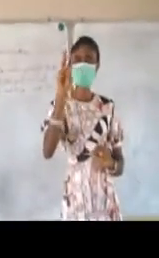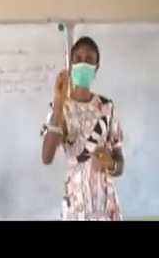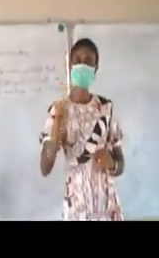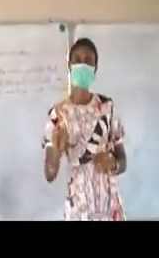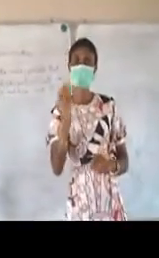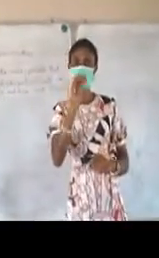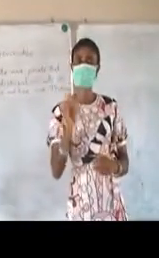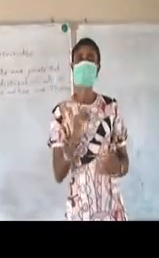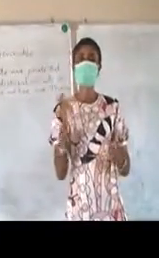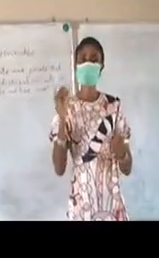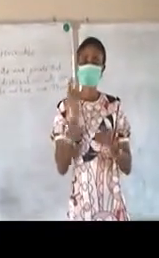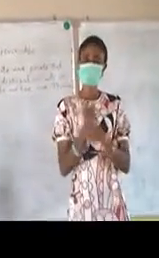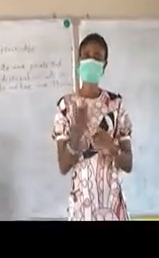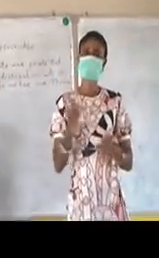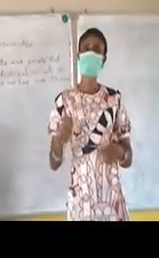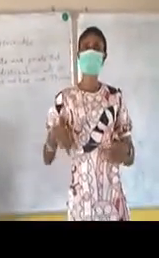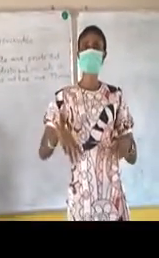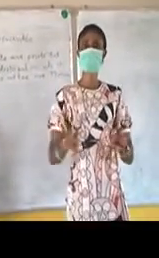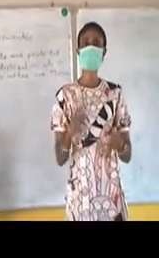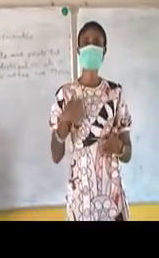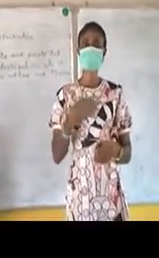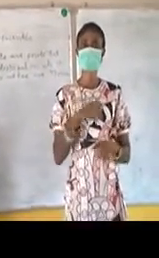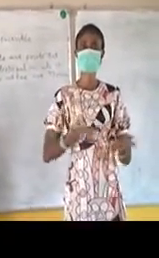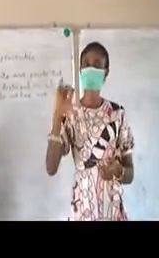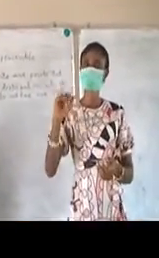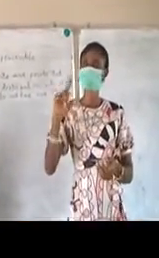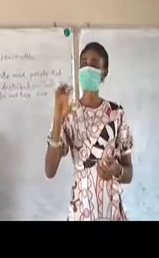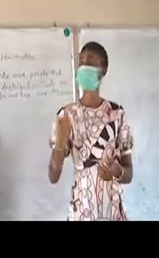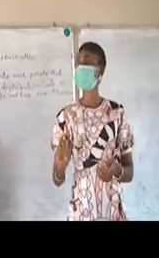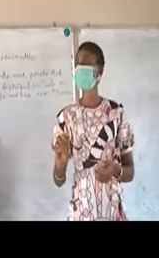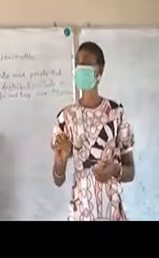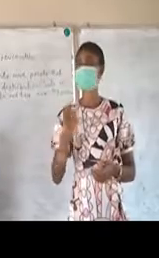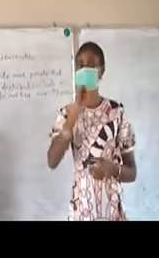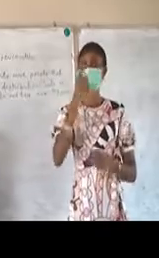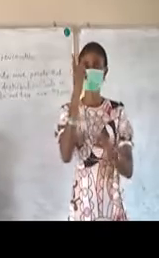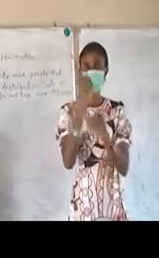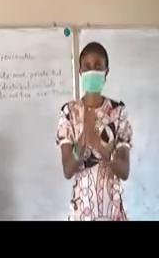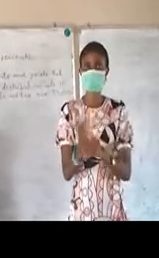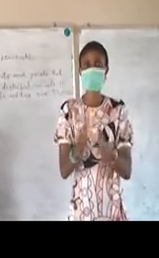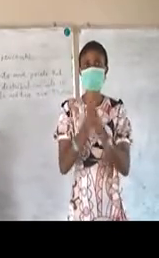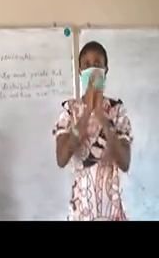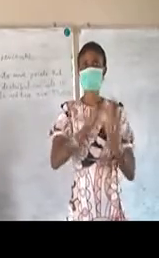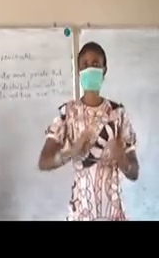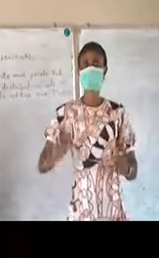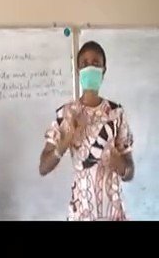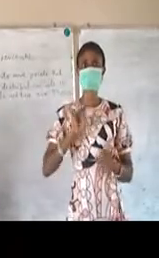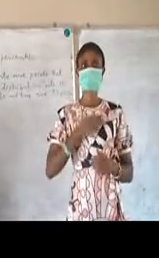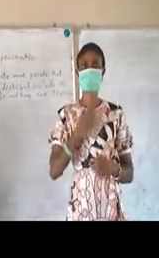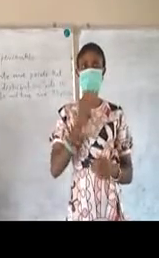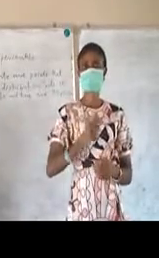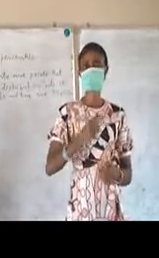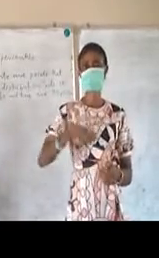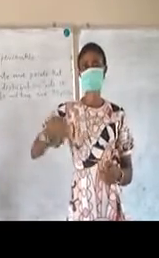did that of quartile, the 60th percentile is just asking us the mark